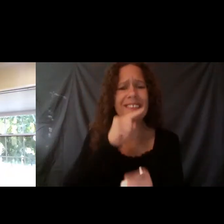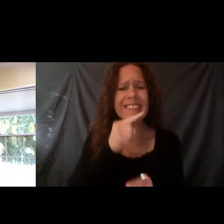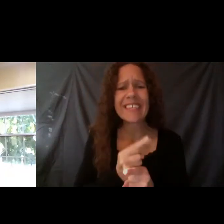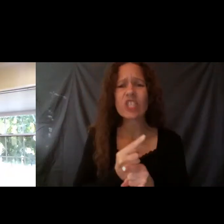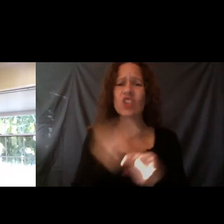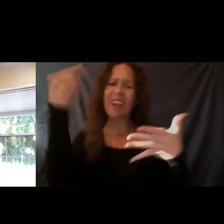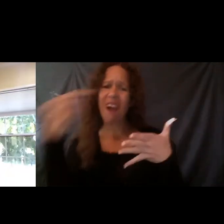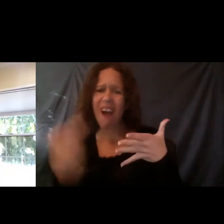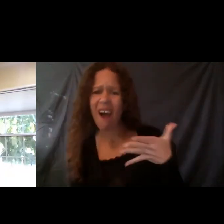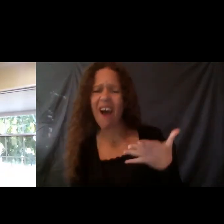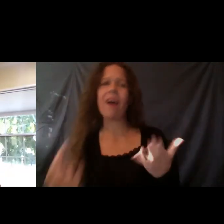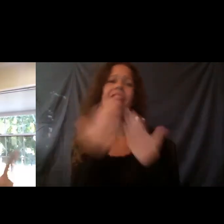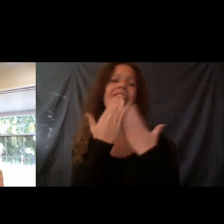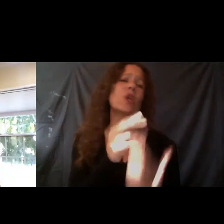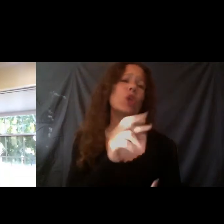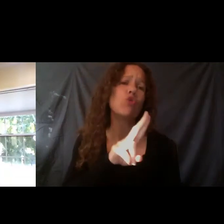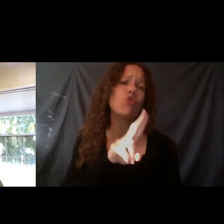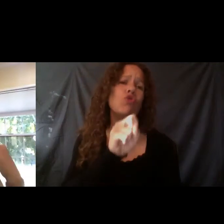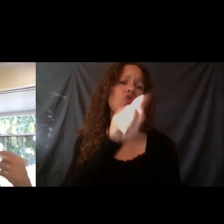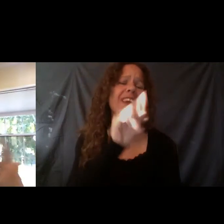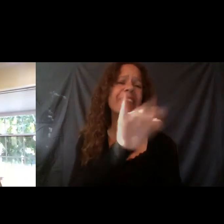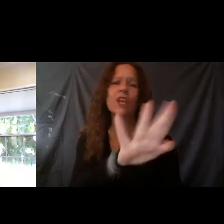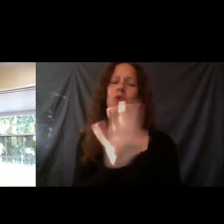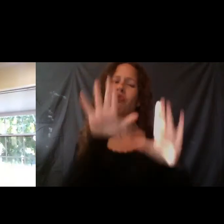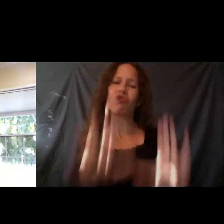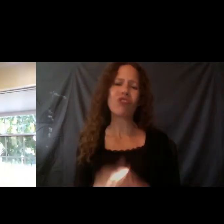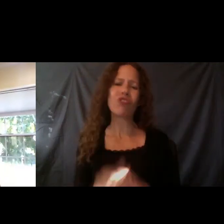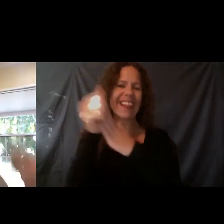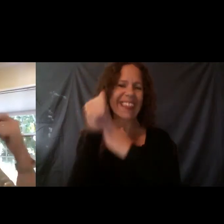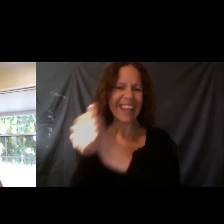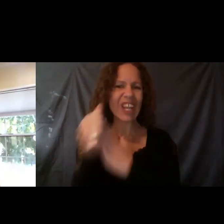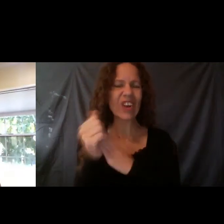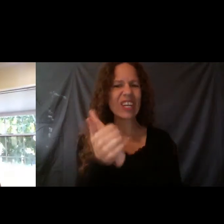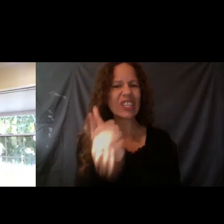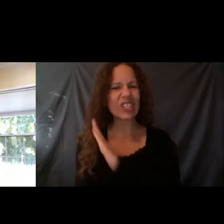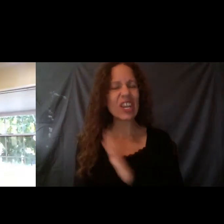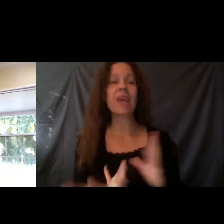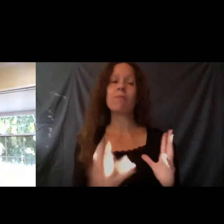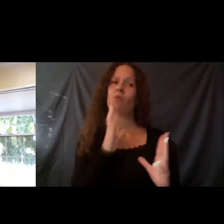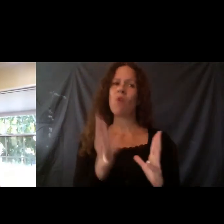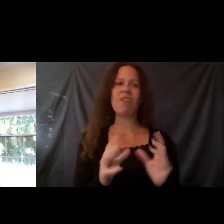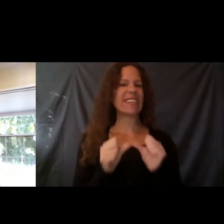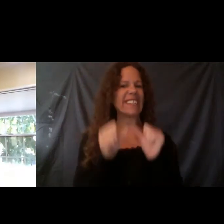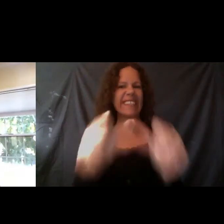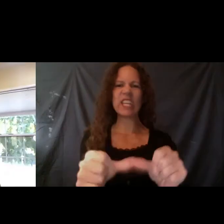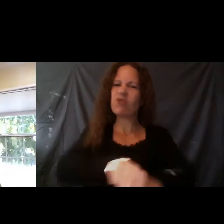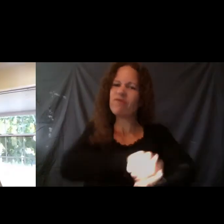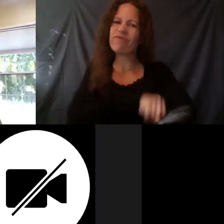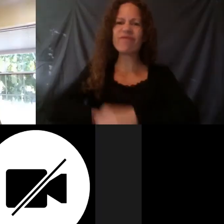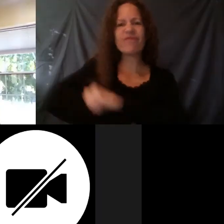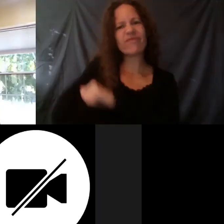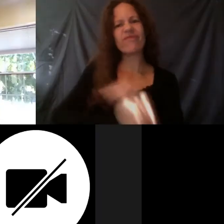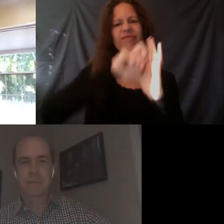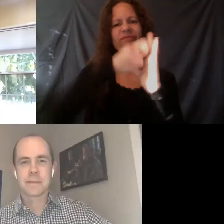caucuses. Thank you, Rusty, for your extraordinary leadership. Let's keep our sleeves rolled up and ready to dig into the work that's ahead of us. Thank